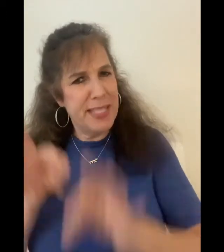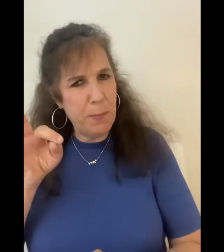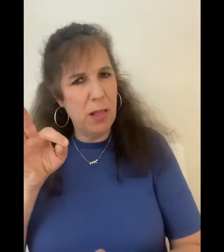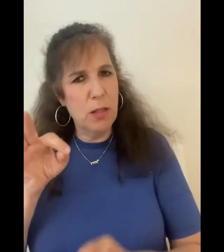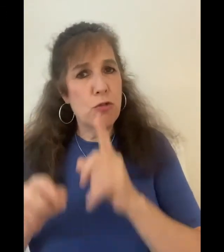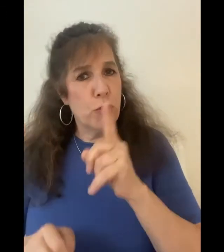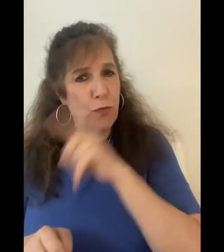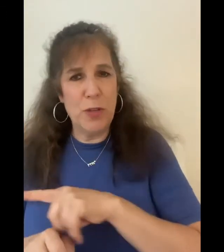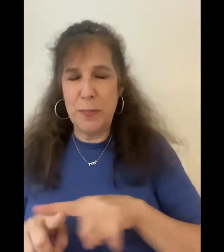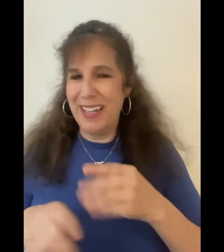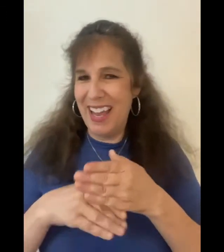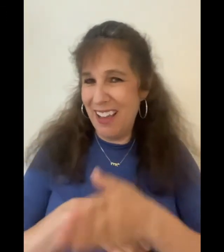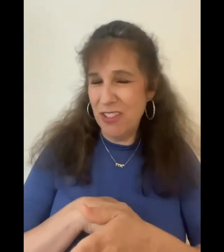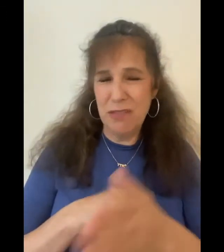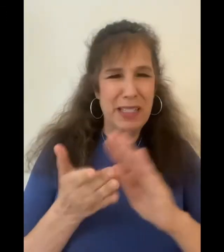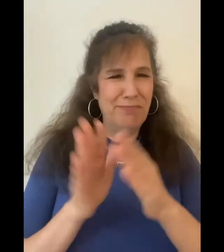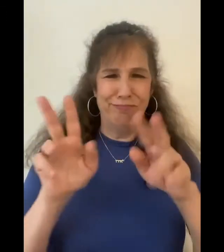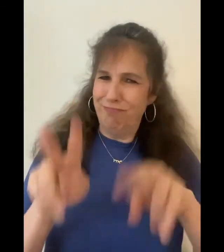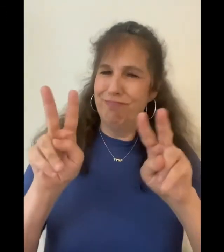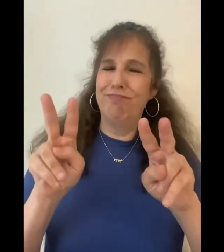of Eden,